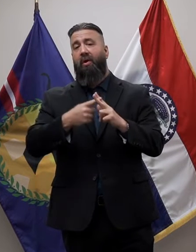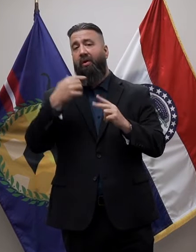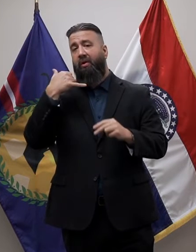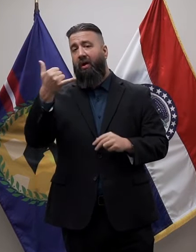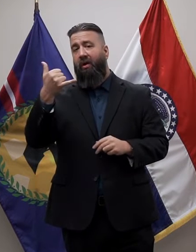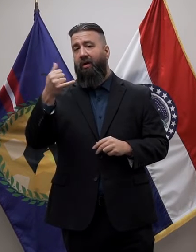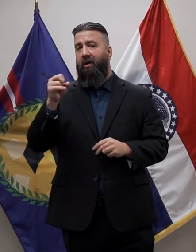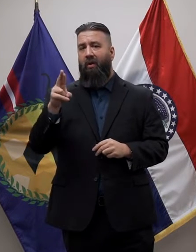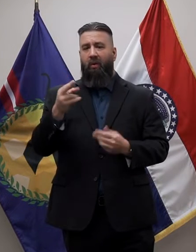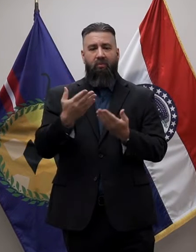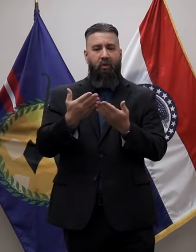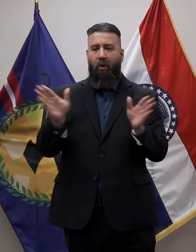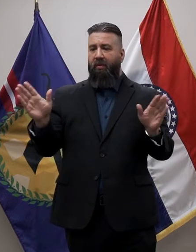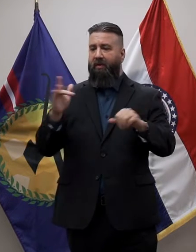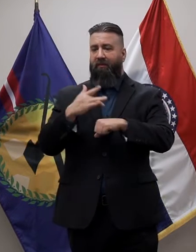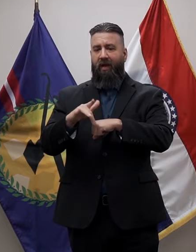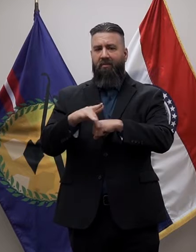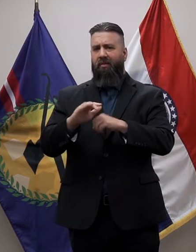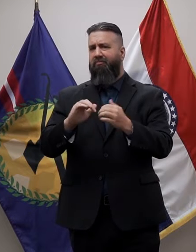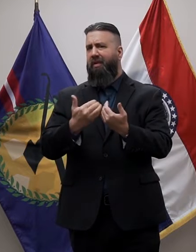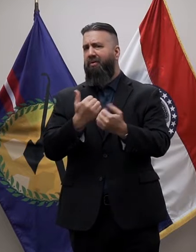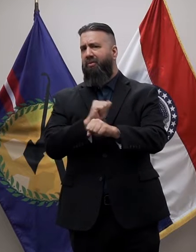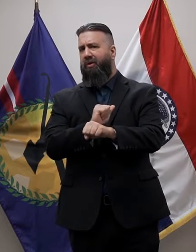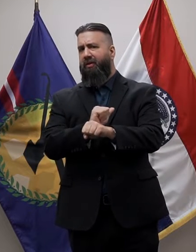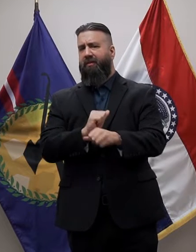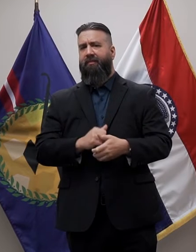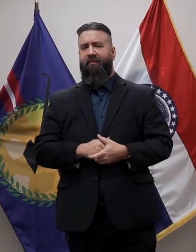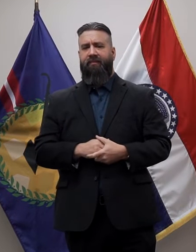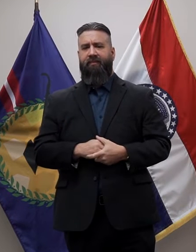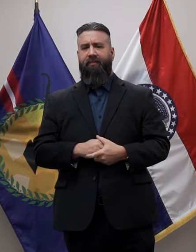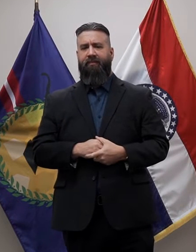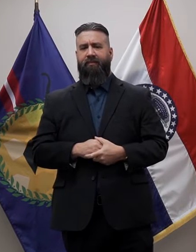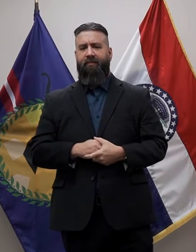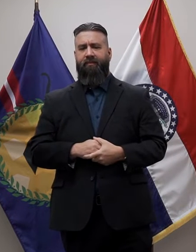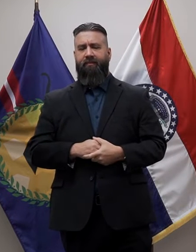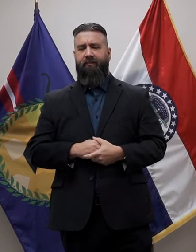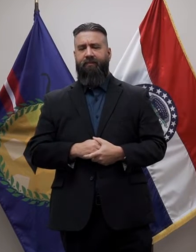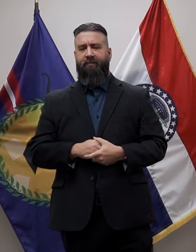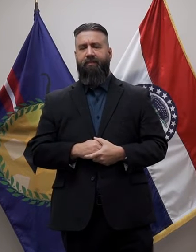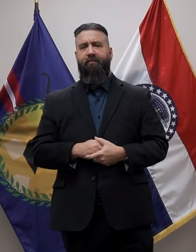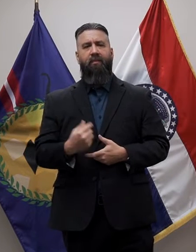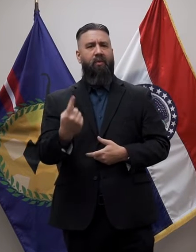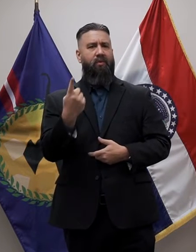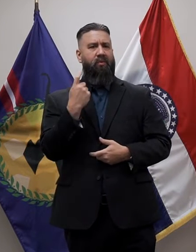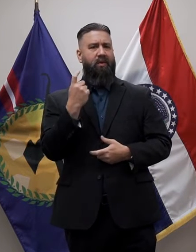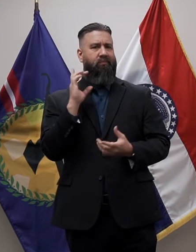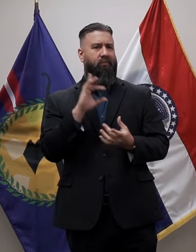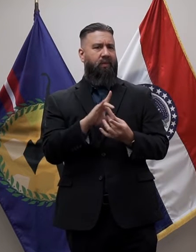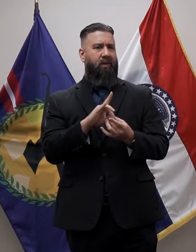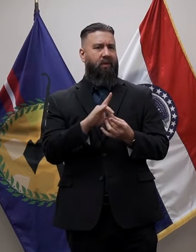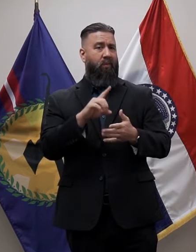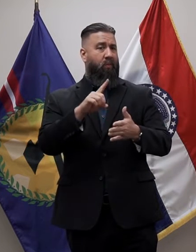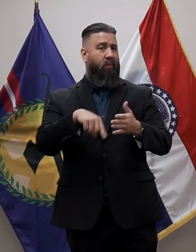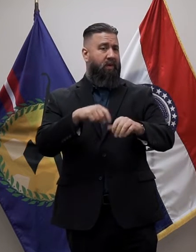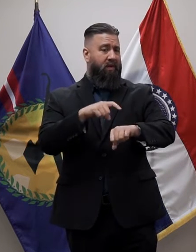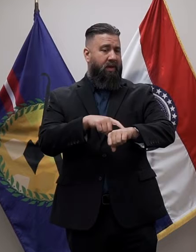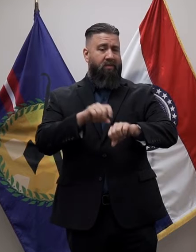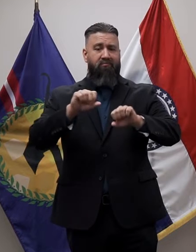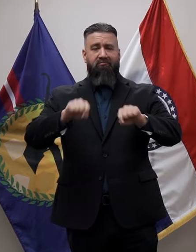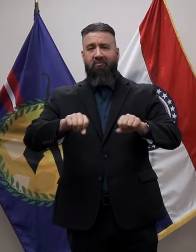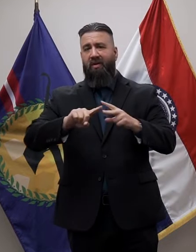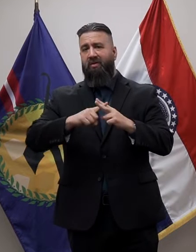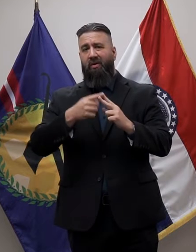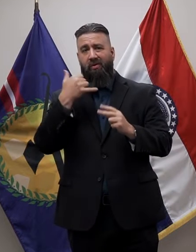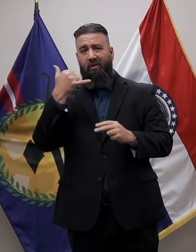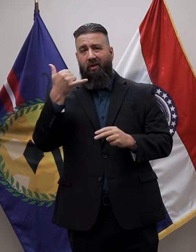or is it just kind of open availability there? So the question is about what time we can start calling.